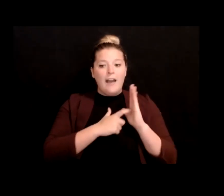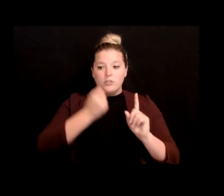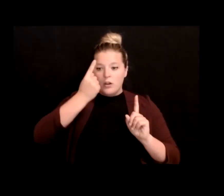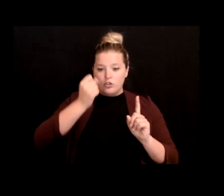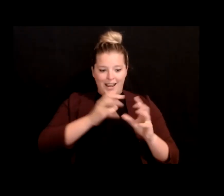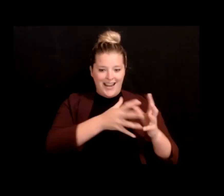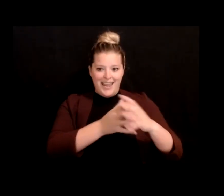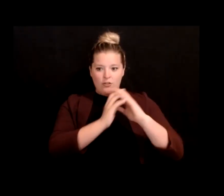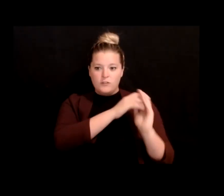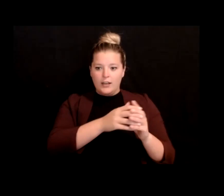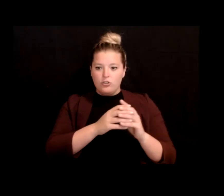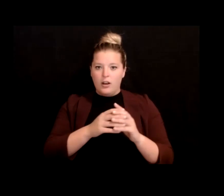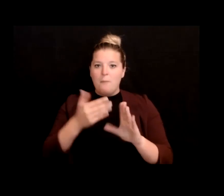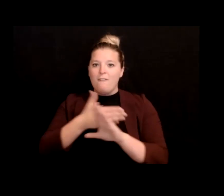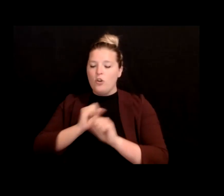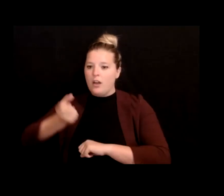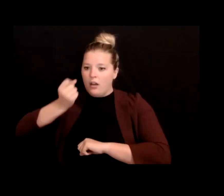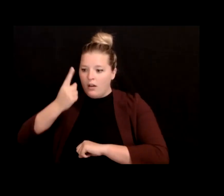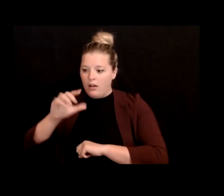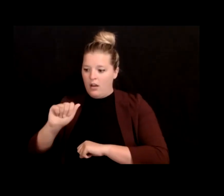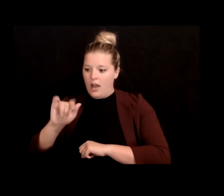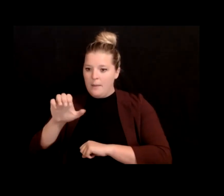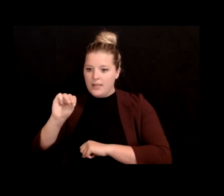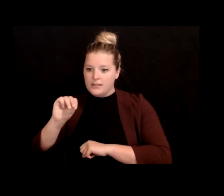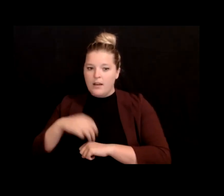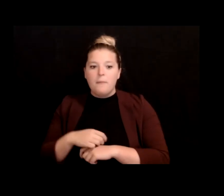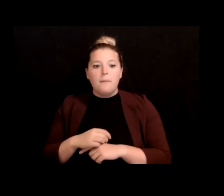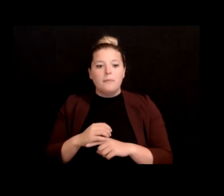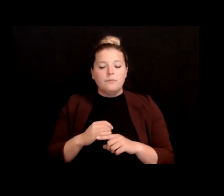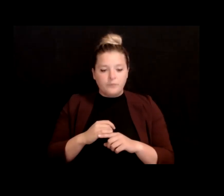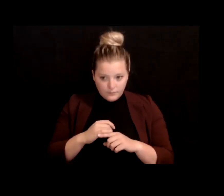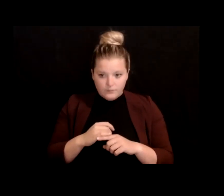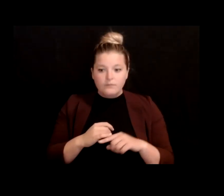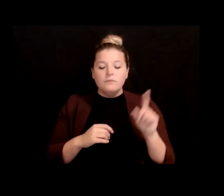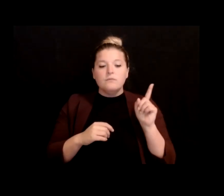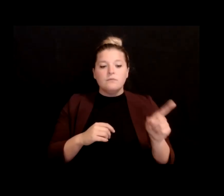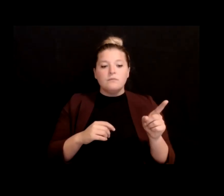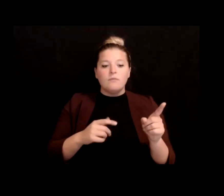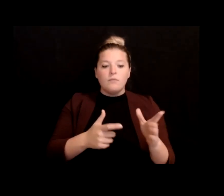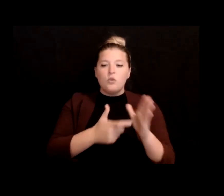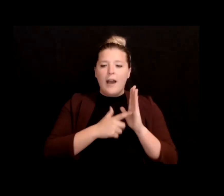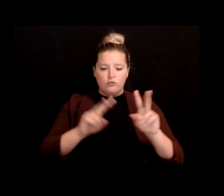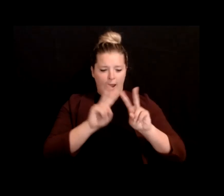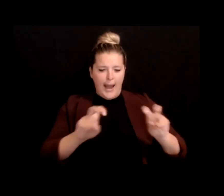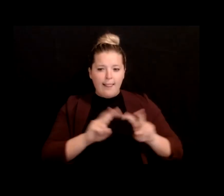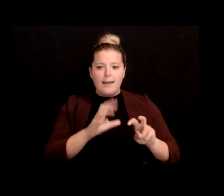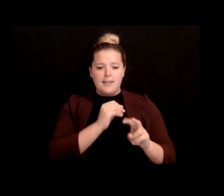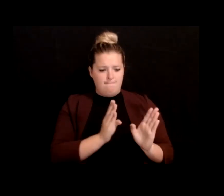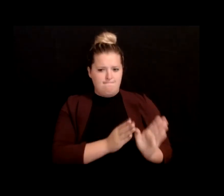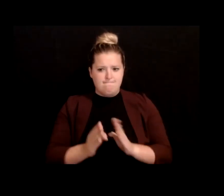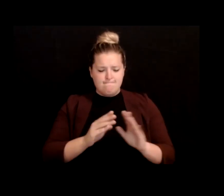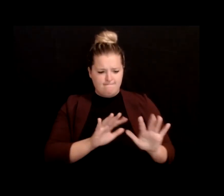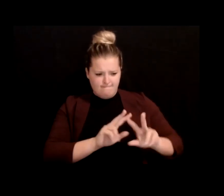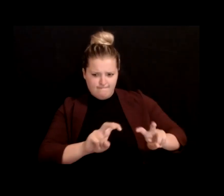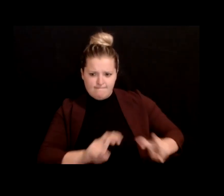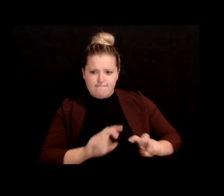analysis, without building intersectionally, without organizing intersectionally, and without analyzing intersectionally. Whether we are looking at